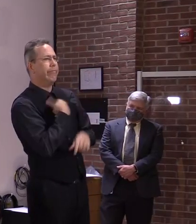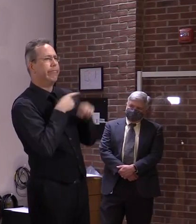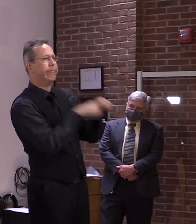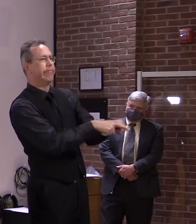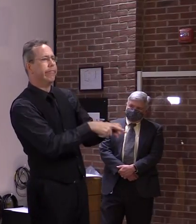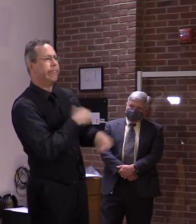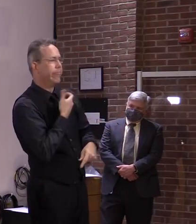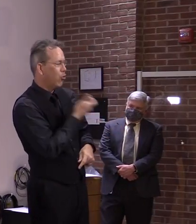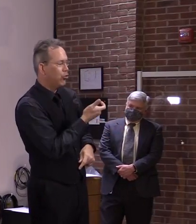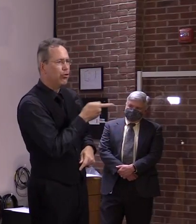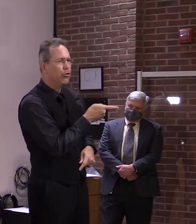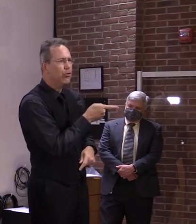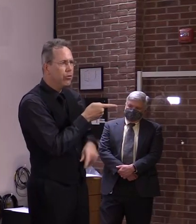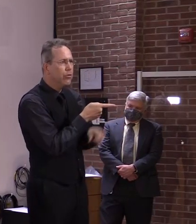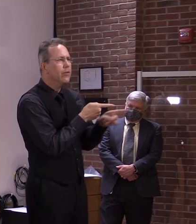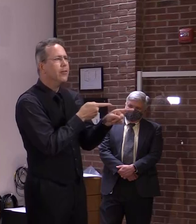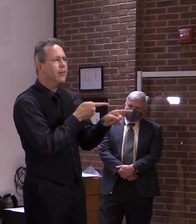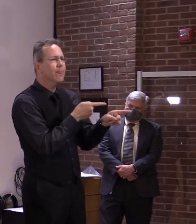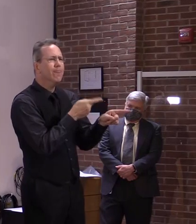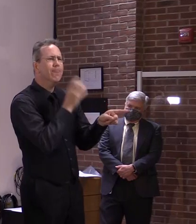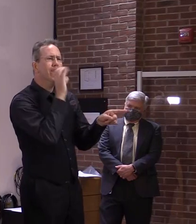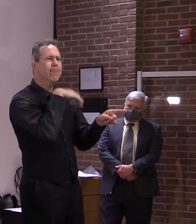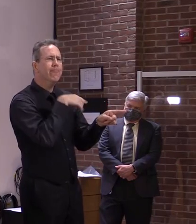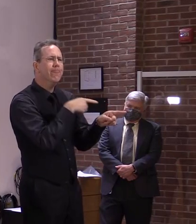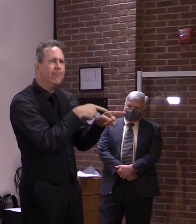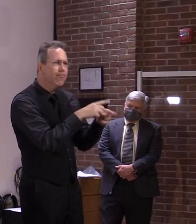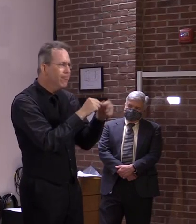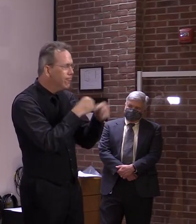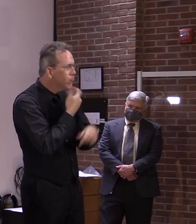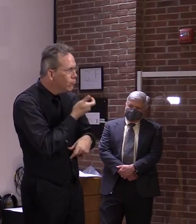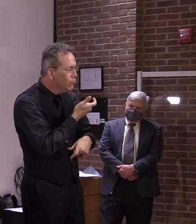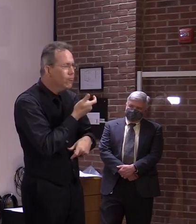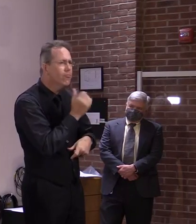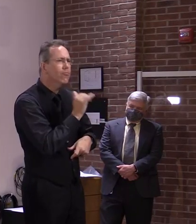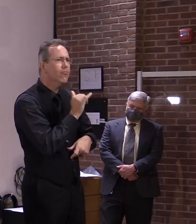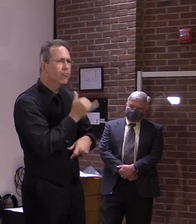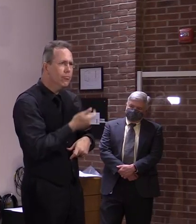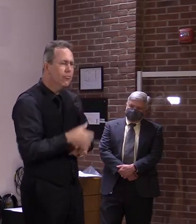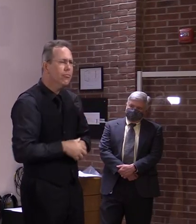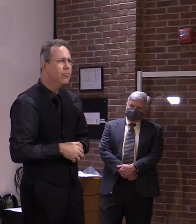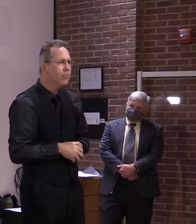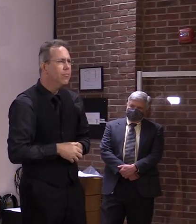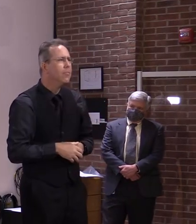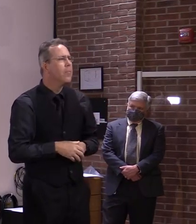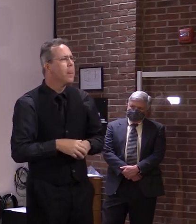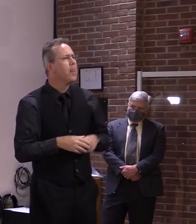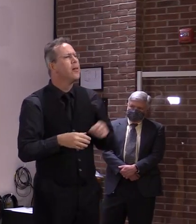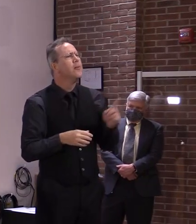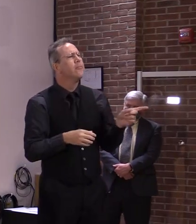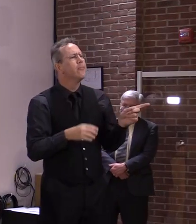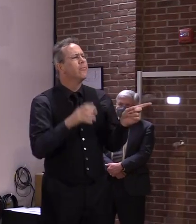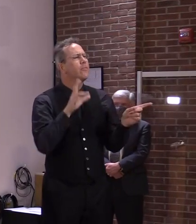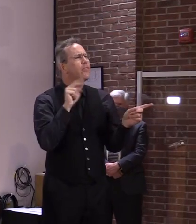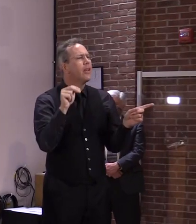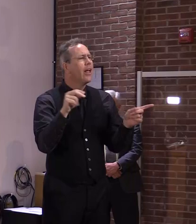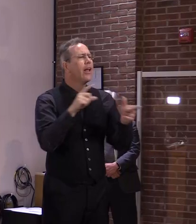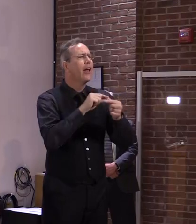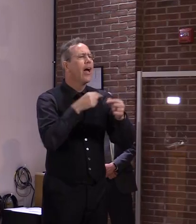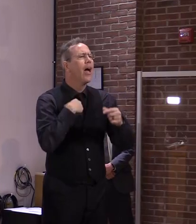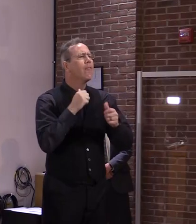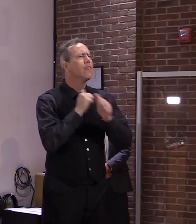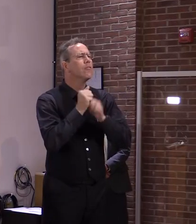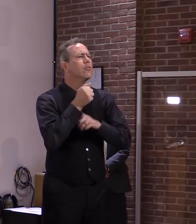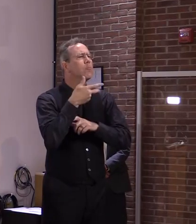is quite unusual. They've had over a half a dozen asymptomatic people who